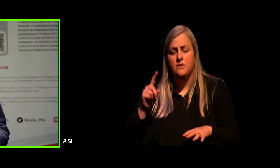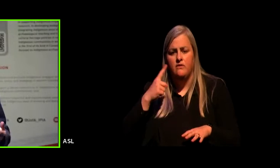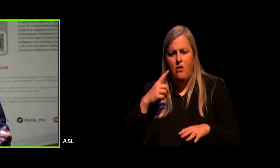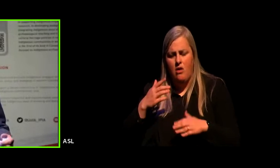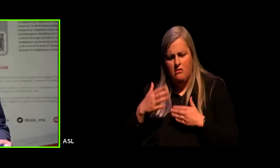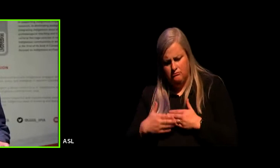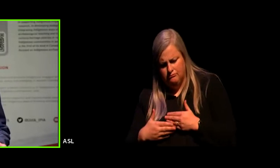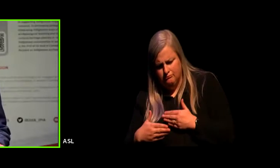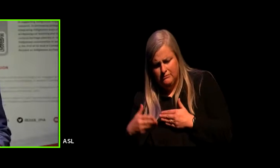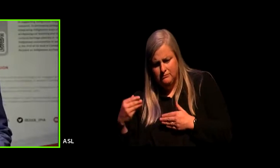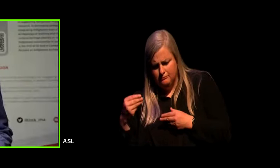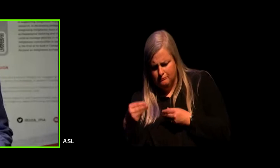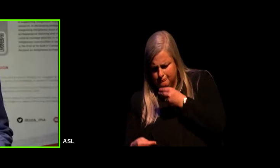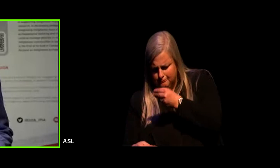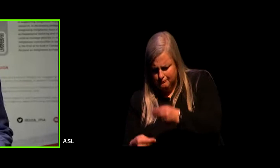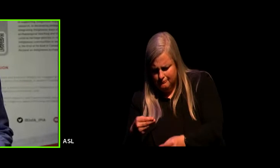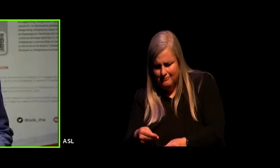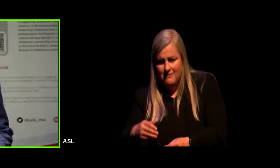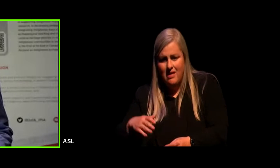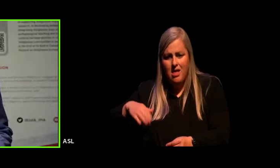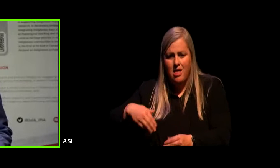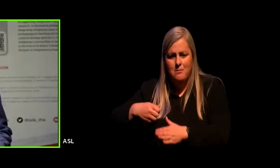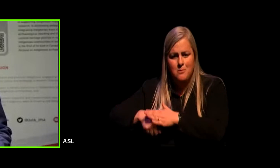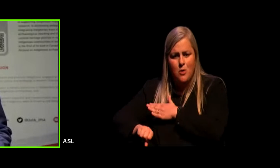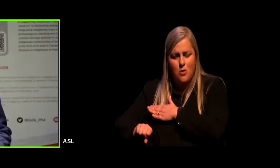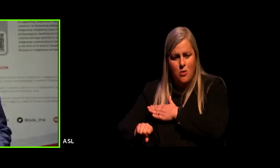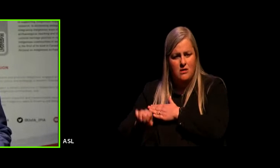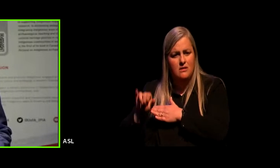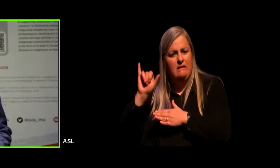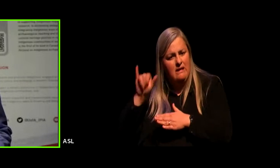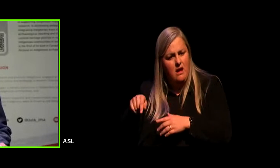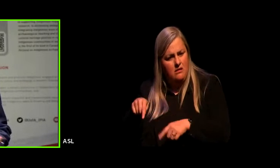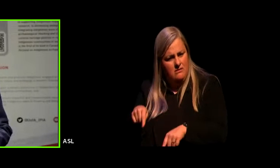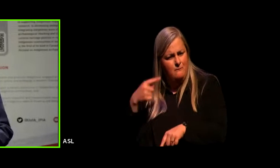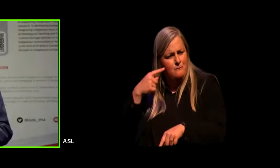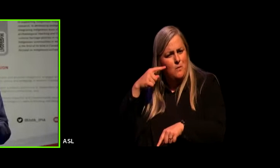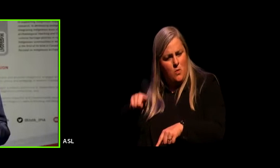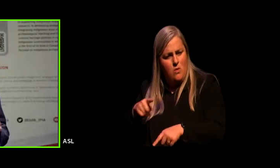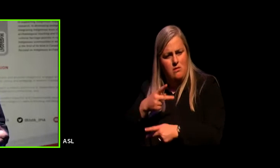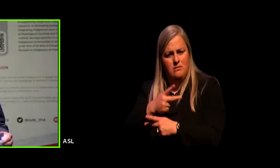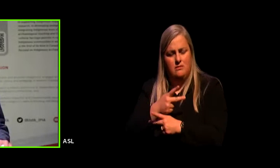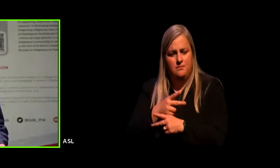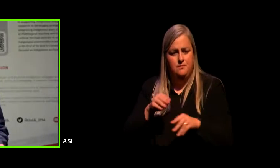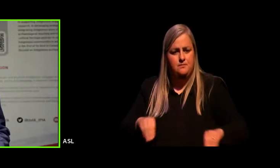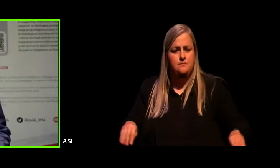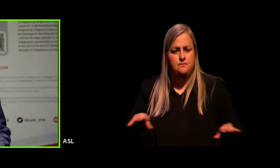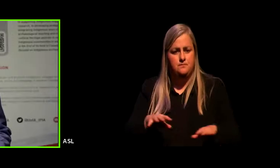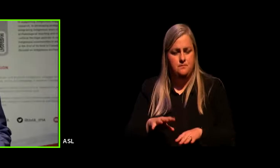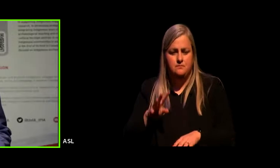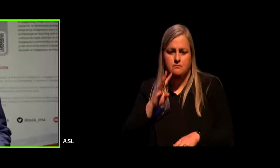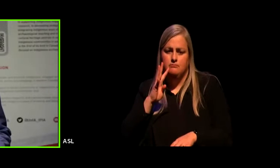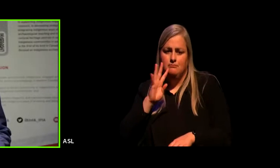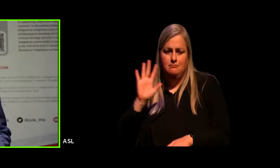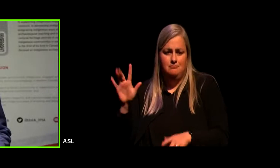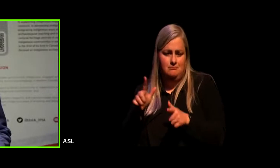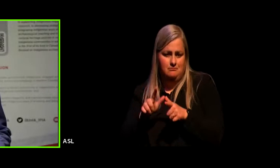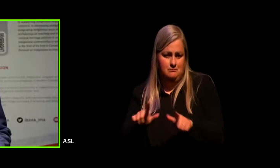yet, for 7 generations. So machigi gwa and kanaimahan.